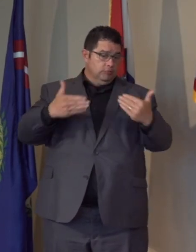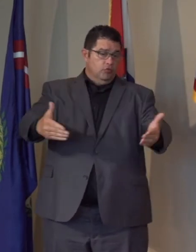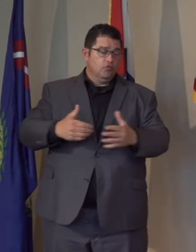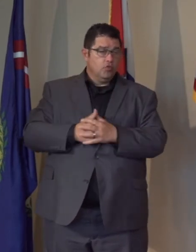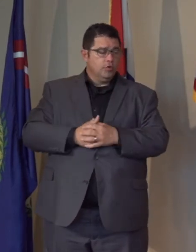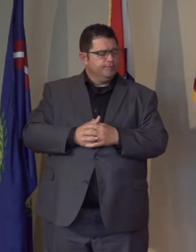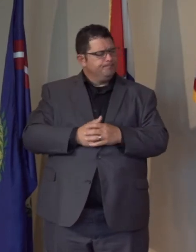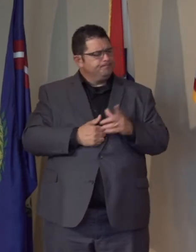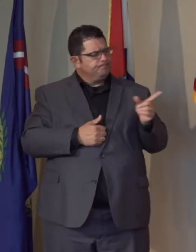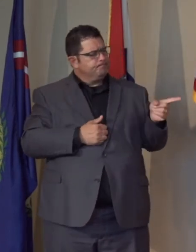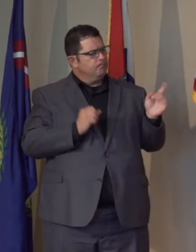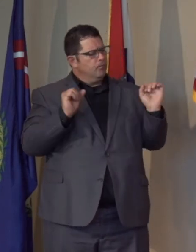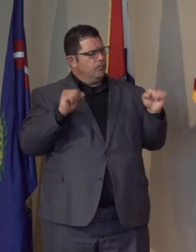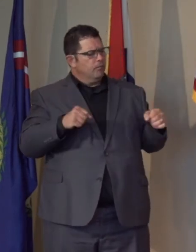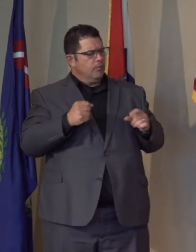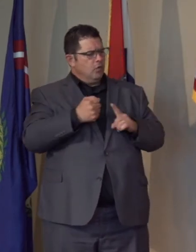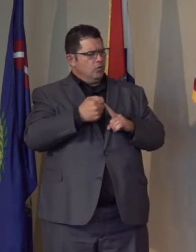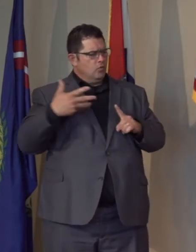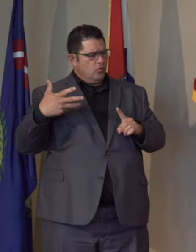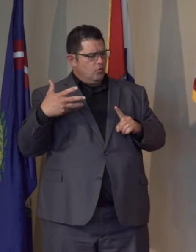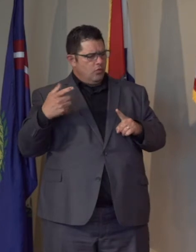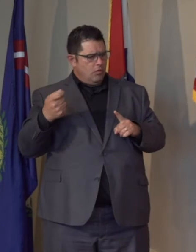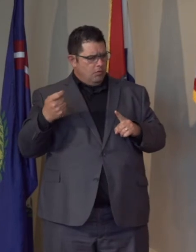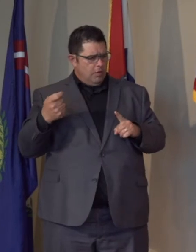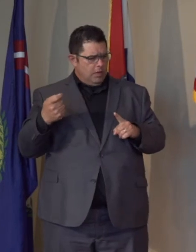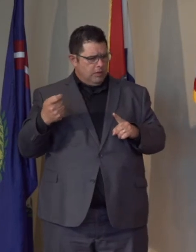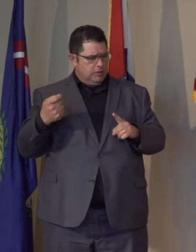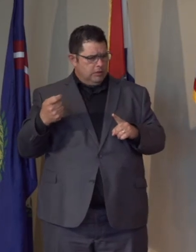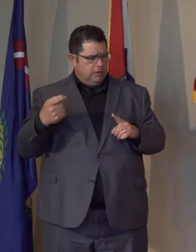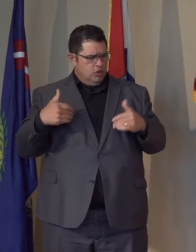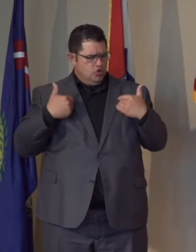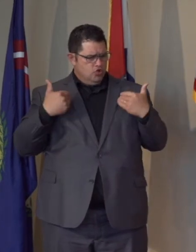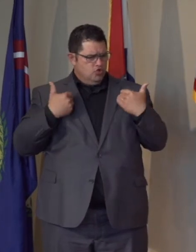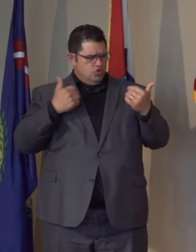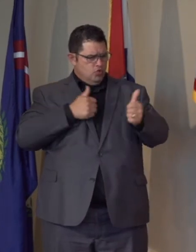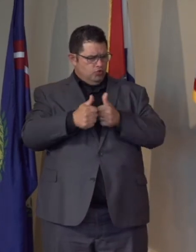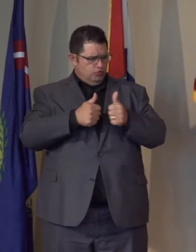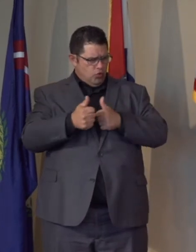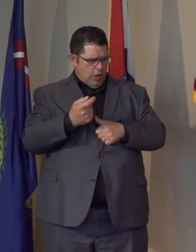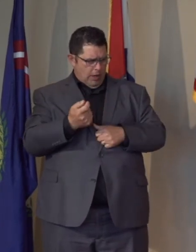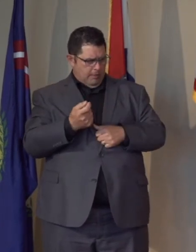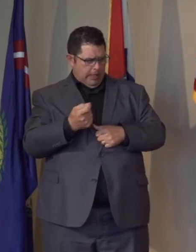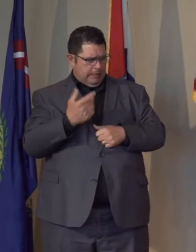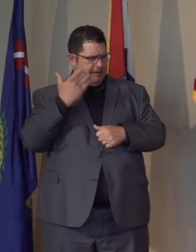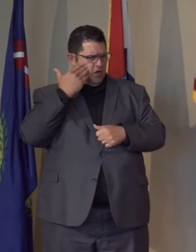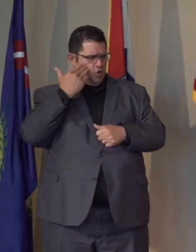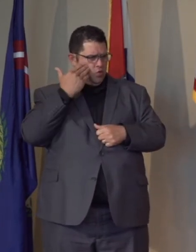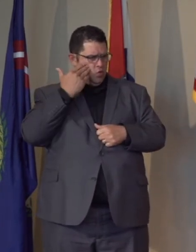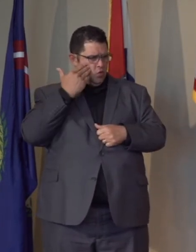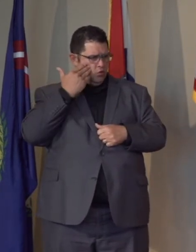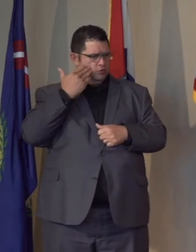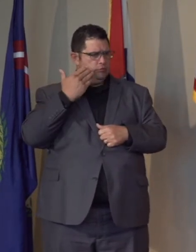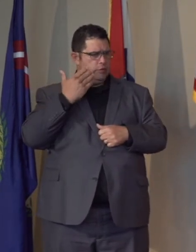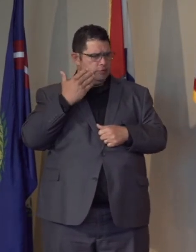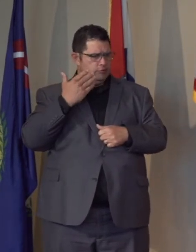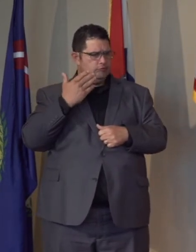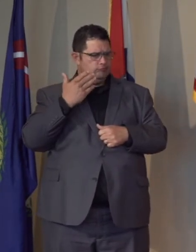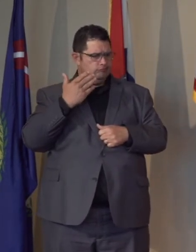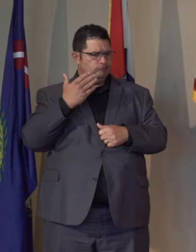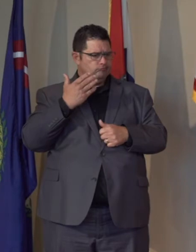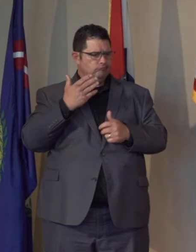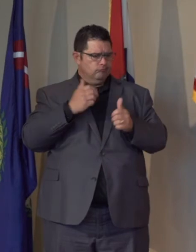Can you talk a little bit about youth sports a little bit? I know there's been the local sports